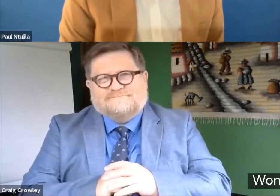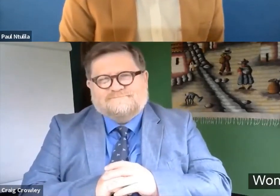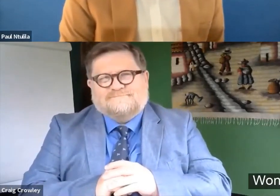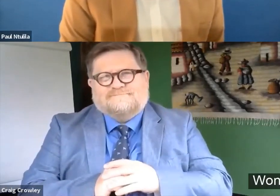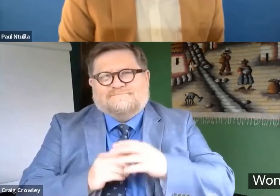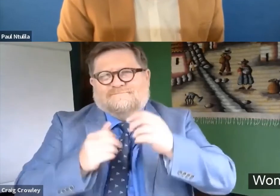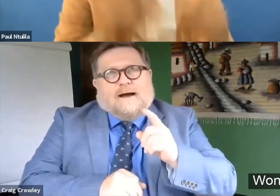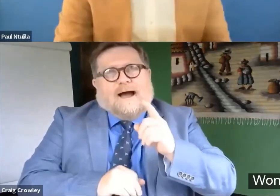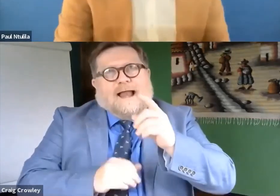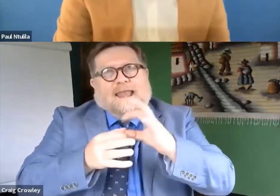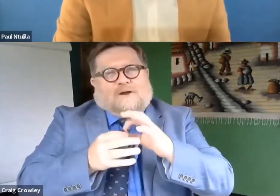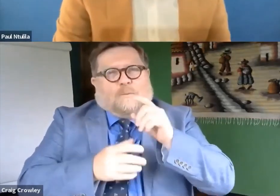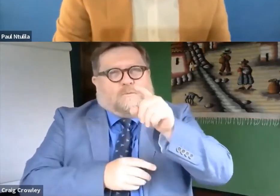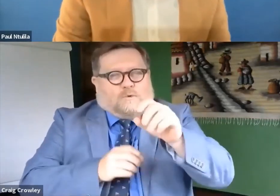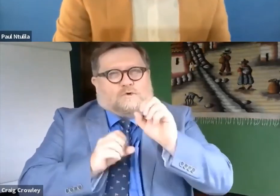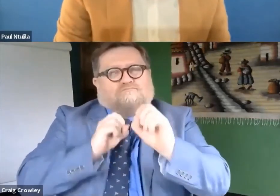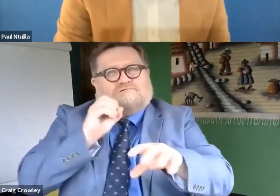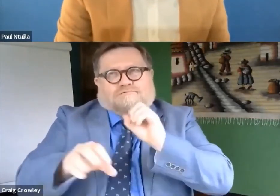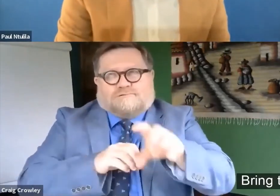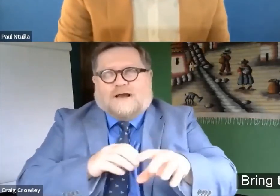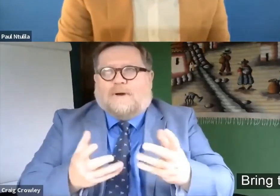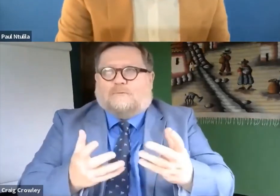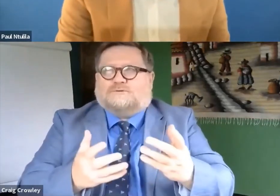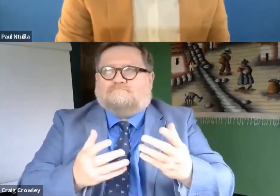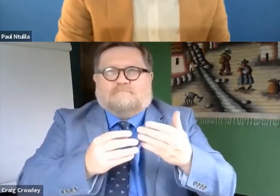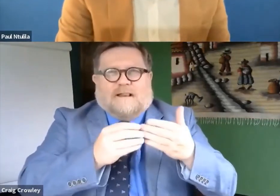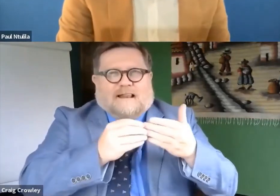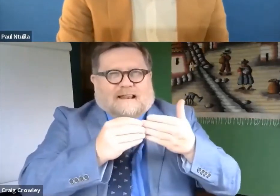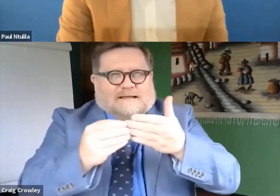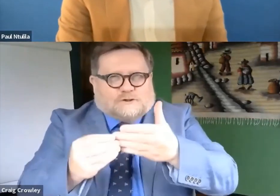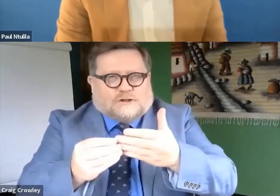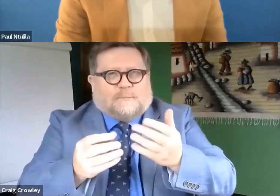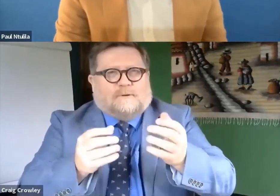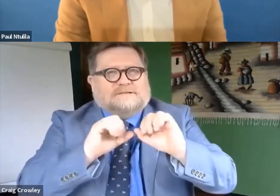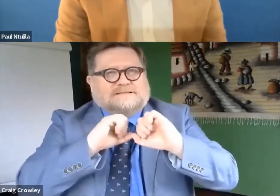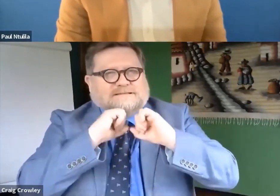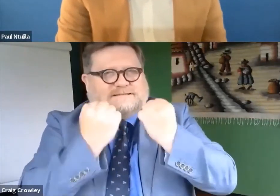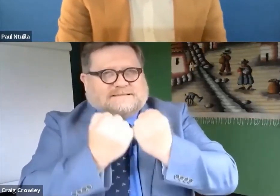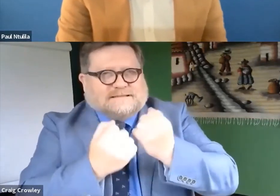Wonderful. Paul. Bring them on.